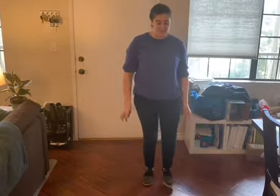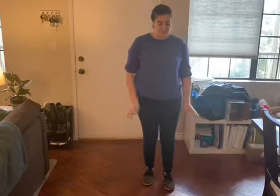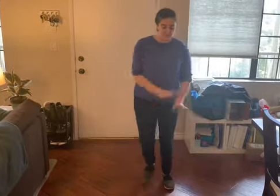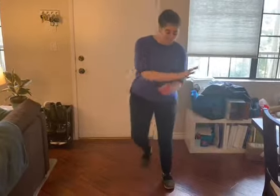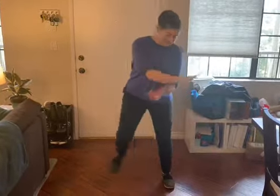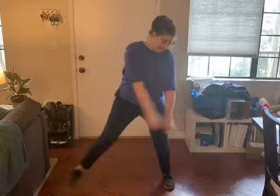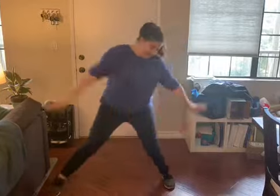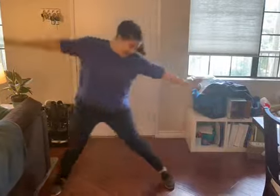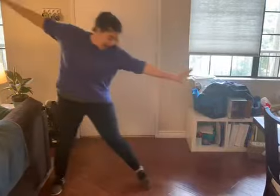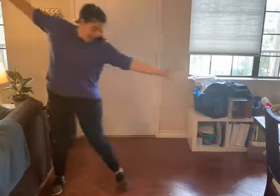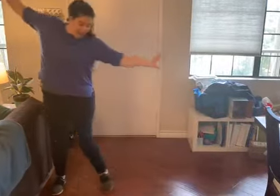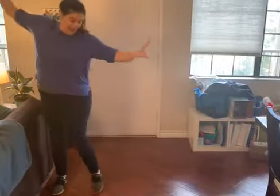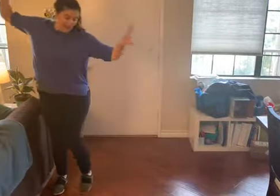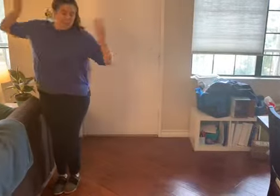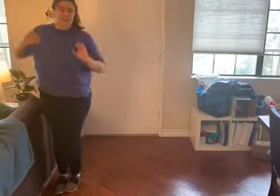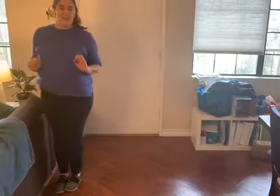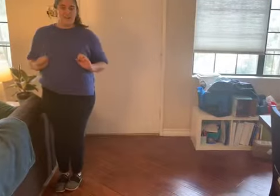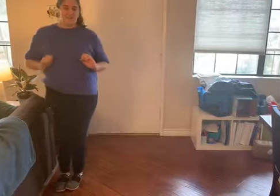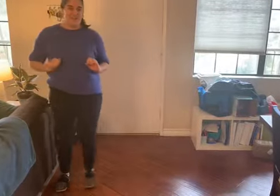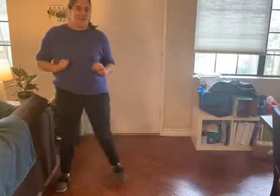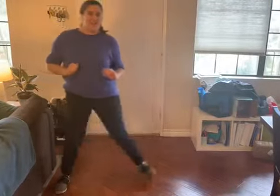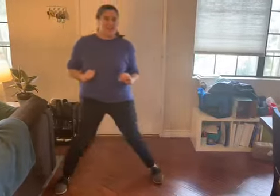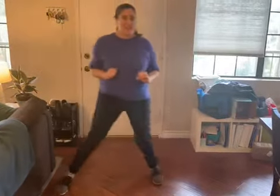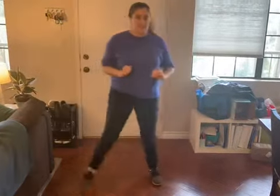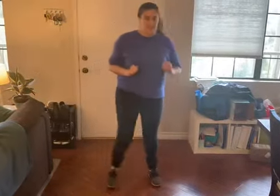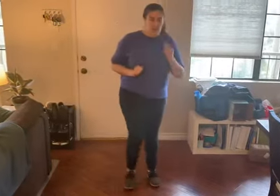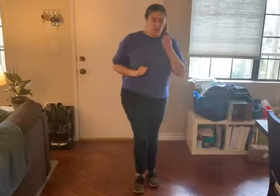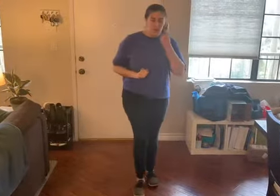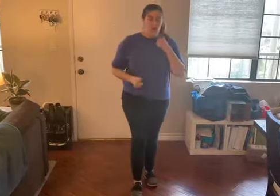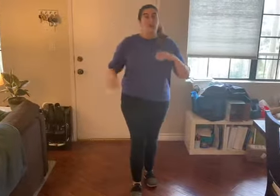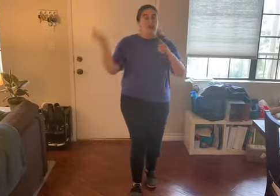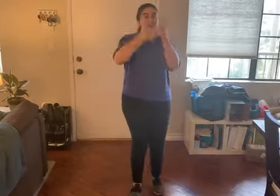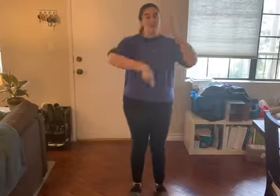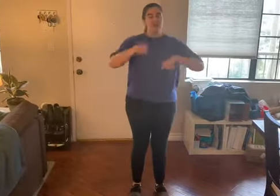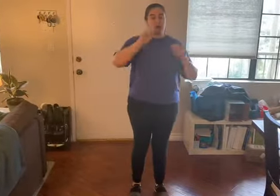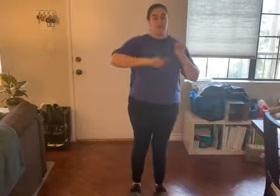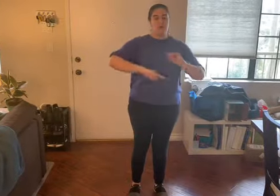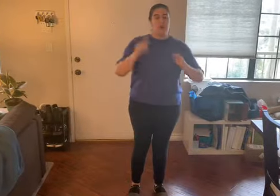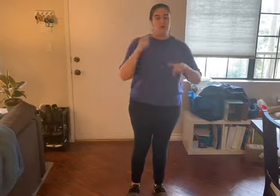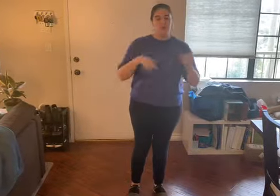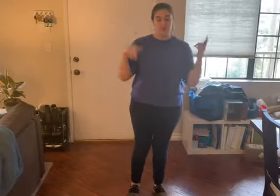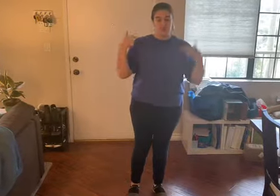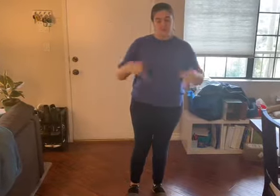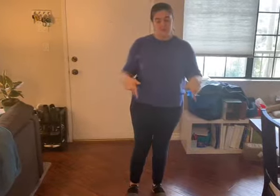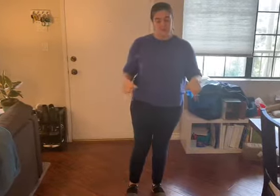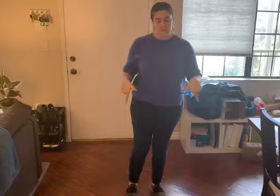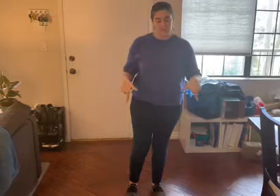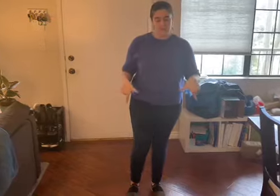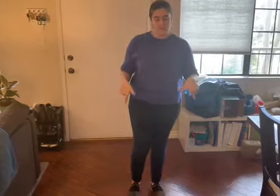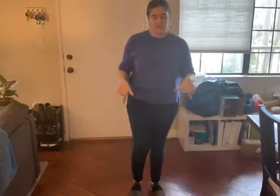tiptoe, slide for that last part. Okay, let's try to put it all together. Watch my feet one more